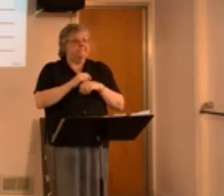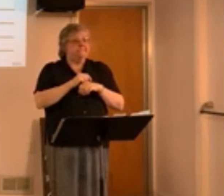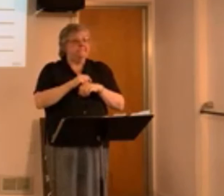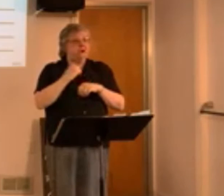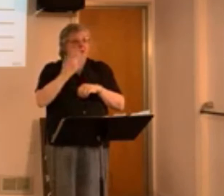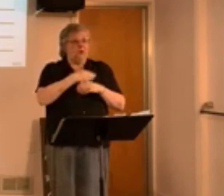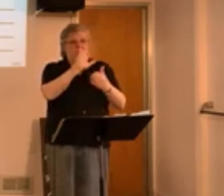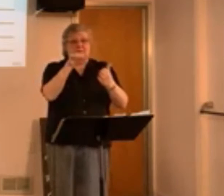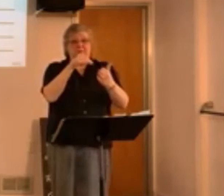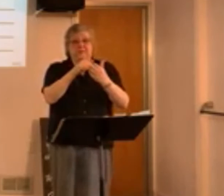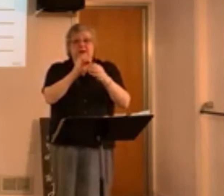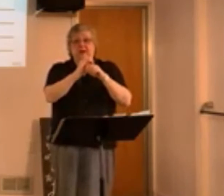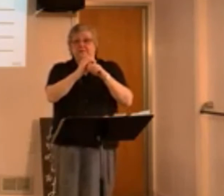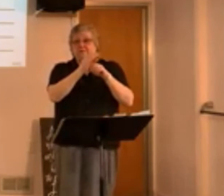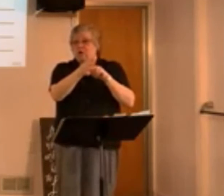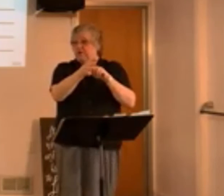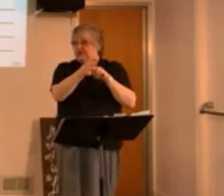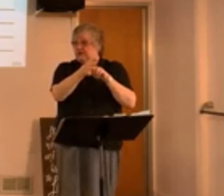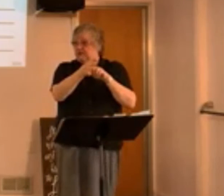We're in the midst of COVID.